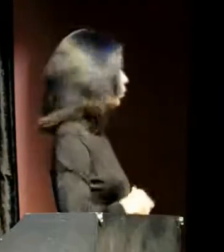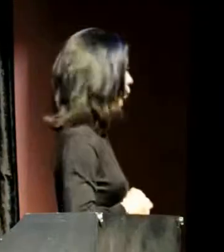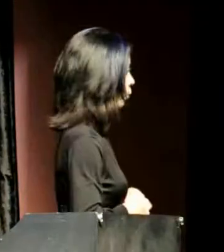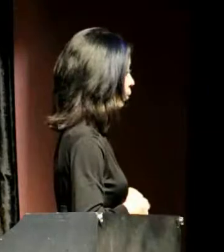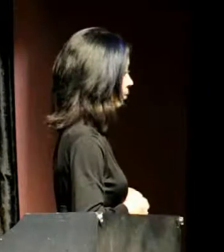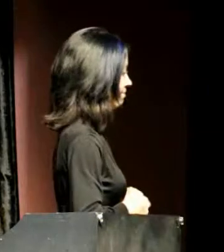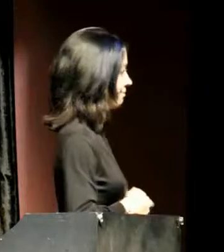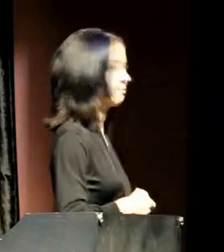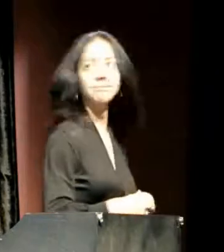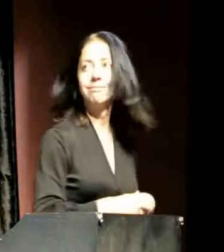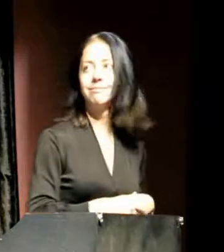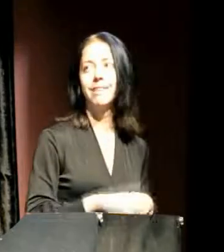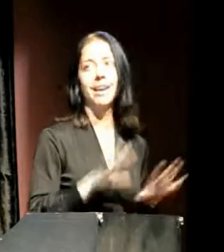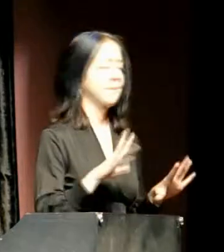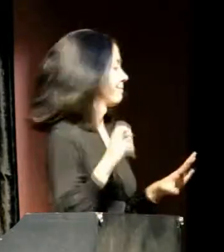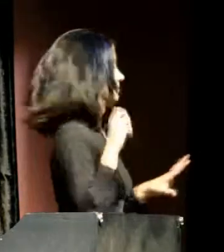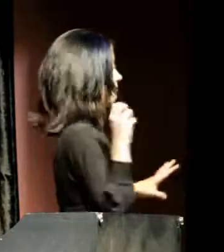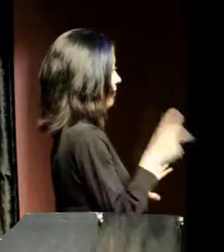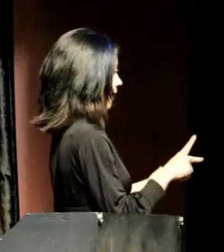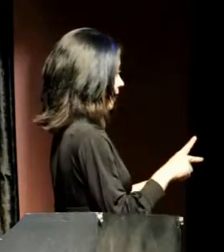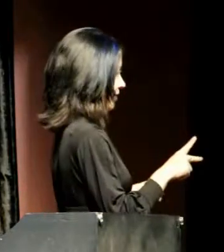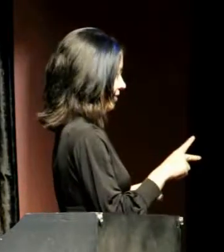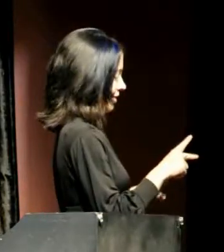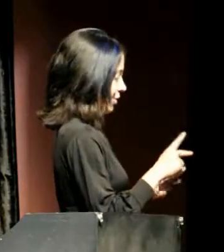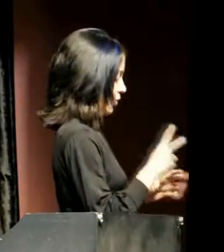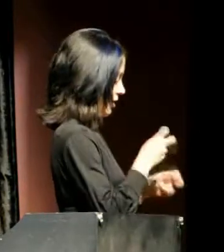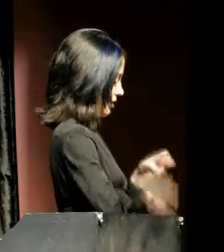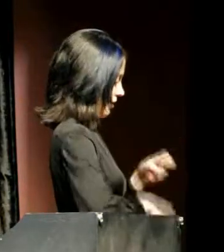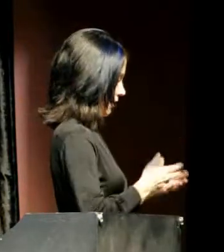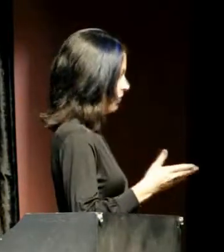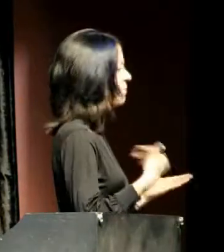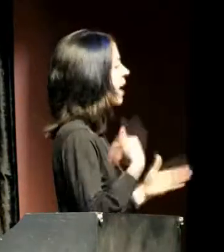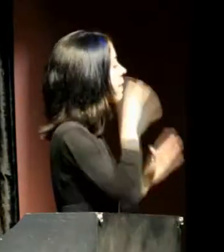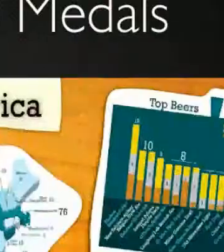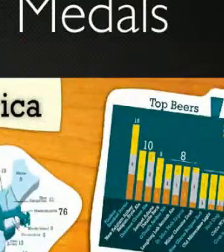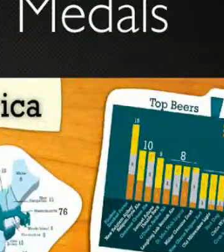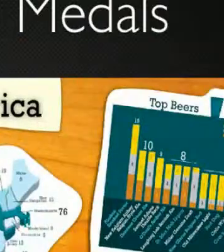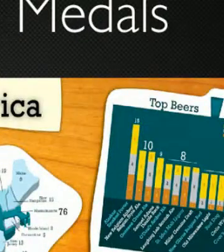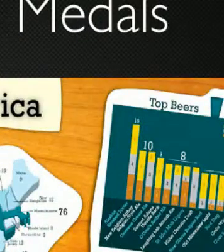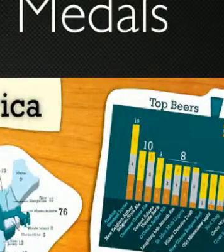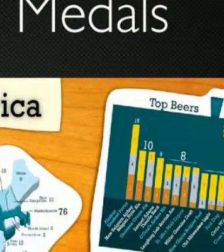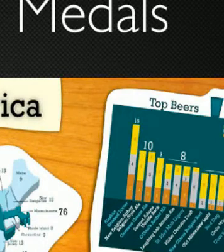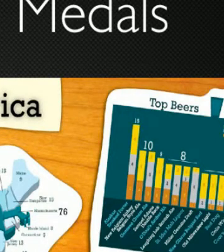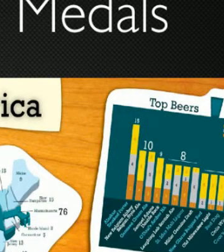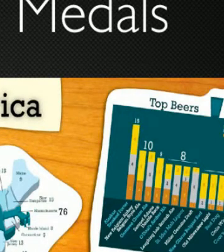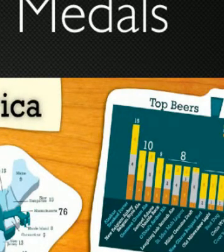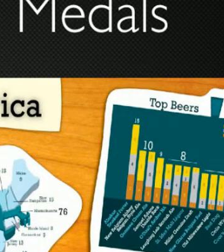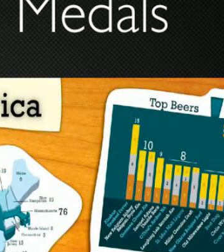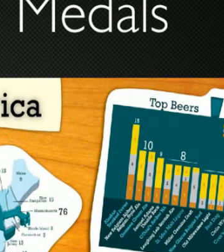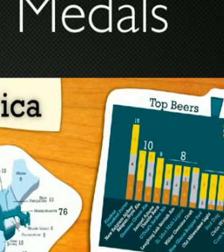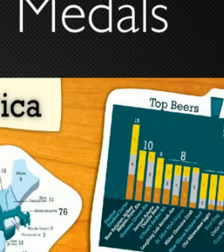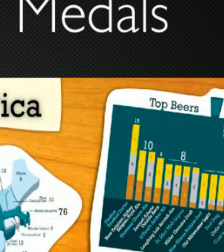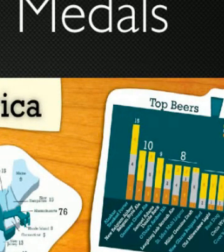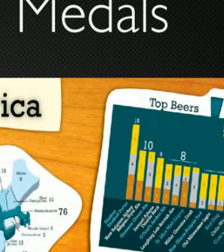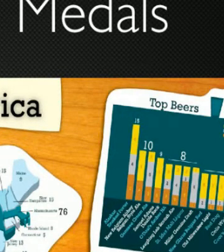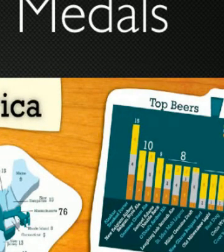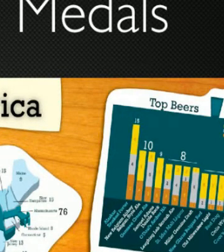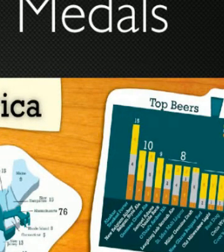Again, getting back to the hard stuff. There was this graphic that went viral 2 or 3 years ago, and this graphic